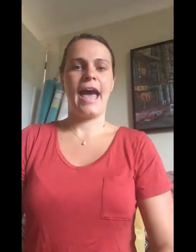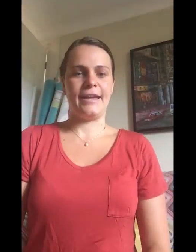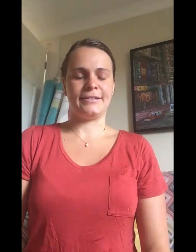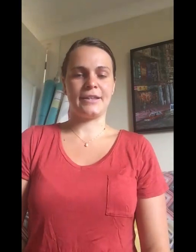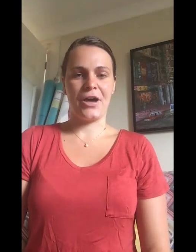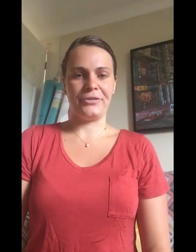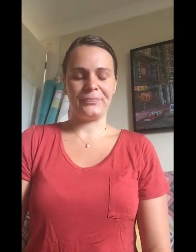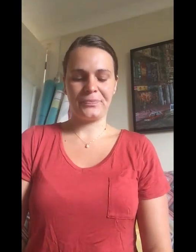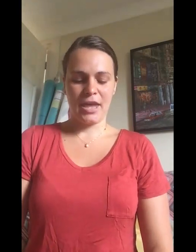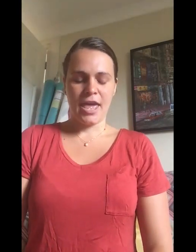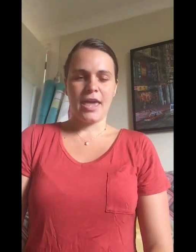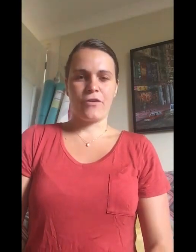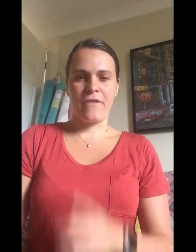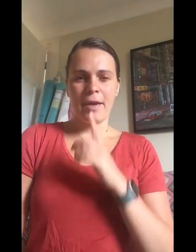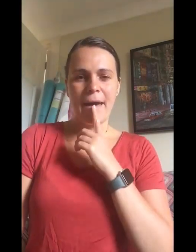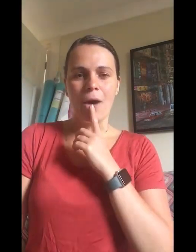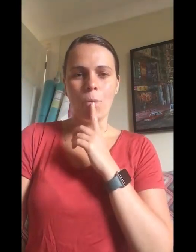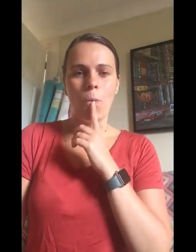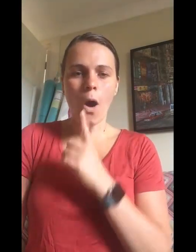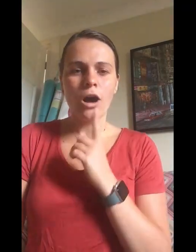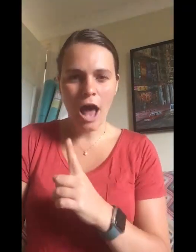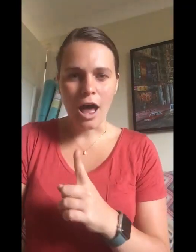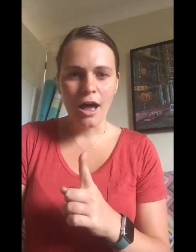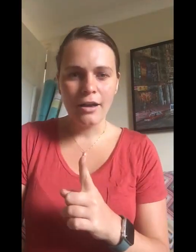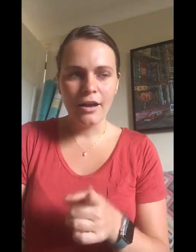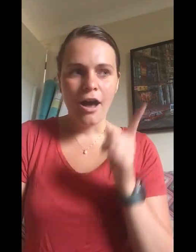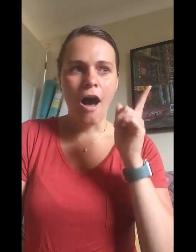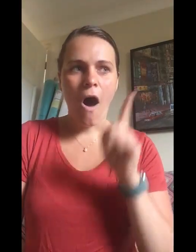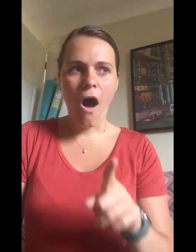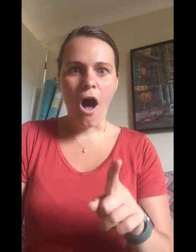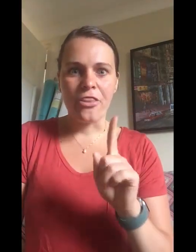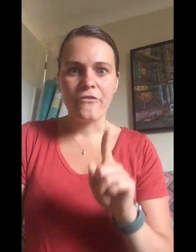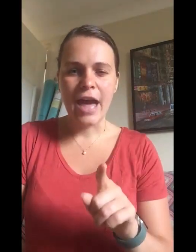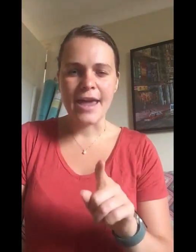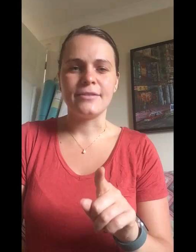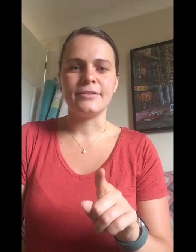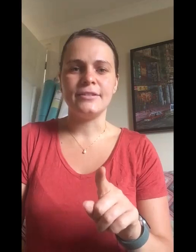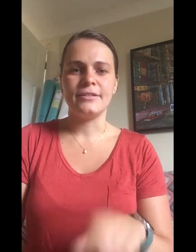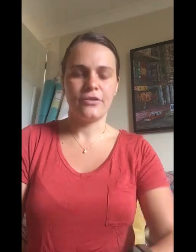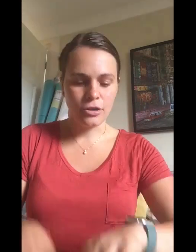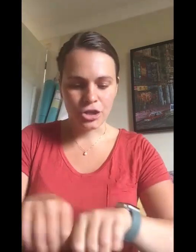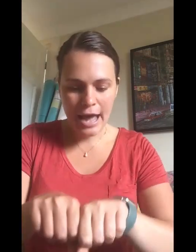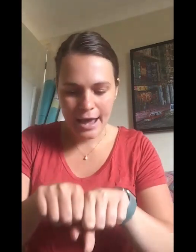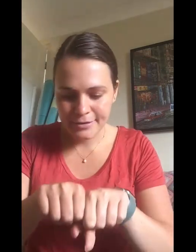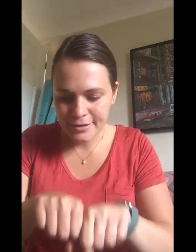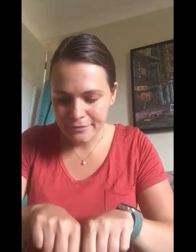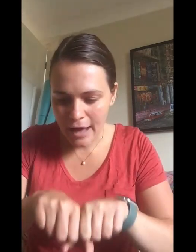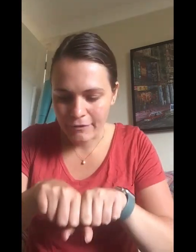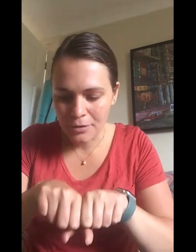Okay, so if you think about what colour are the veins. So if you look at your hands, have a little